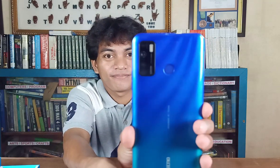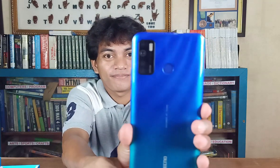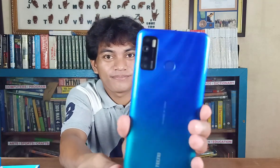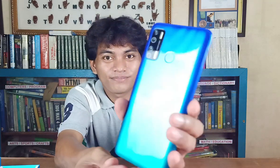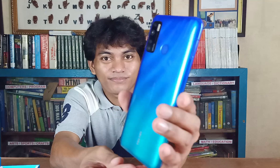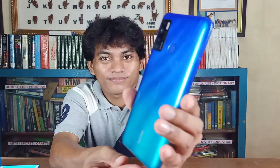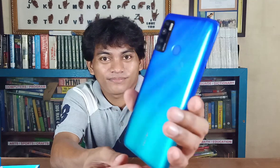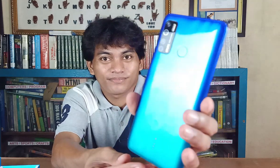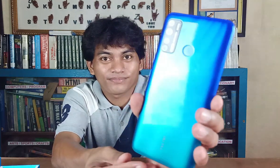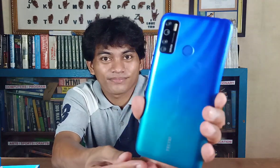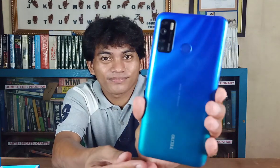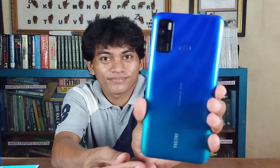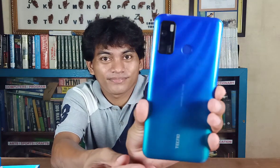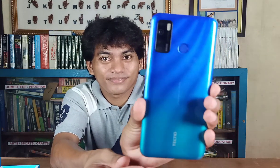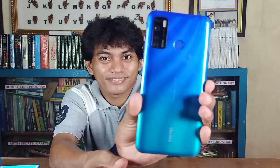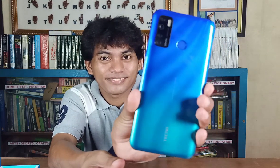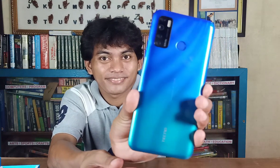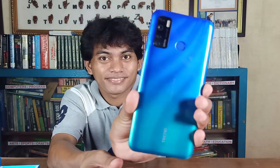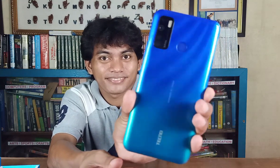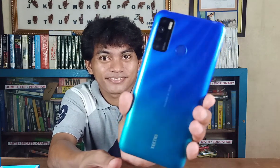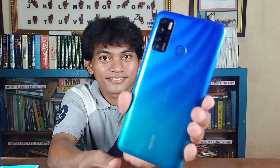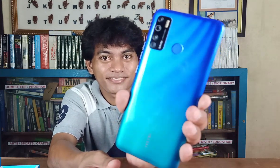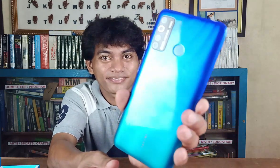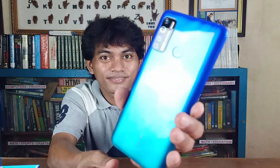See the shiny and wavy color?